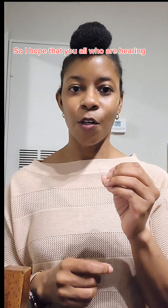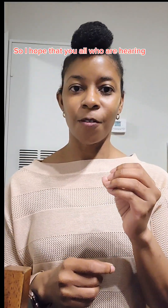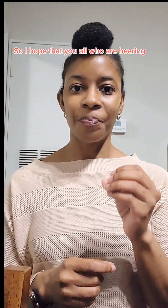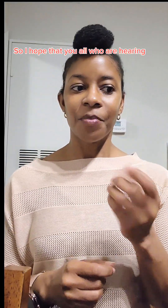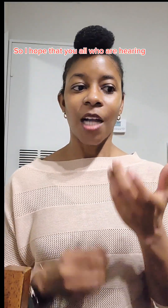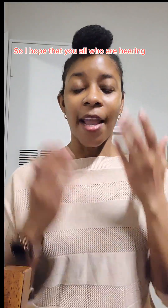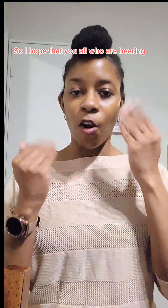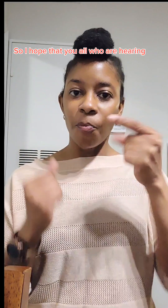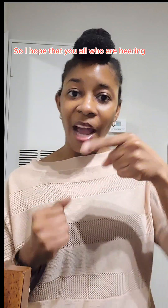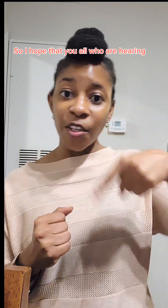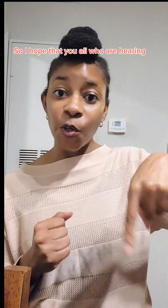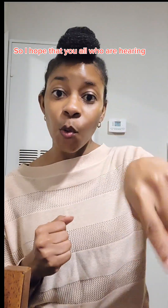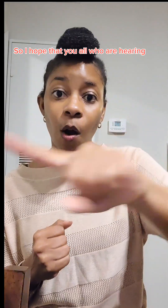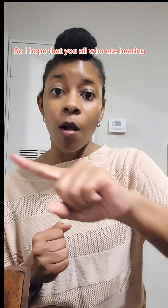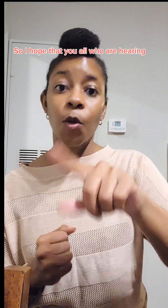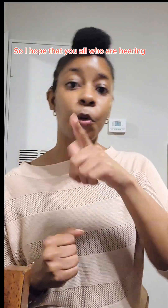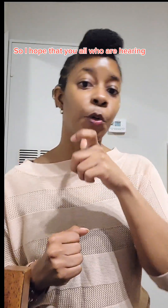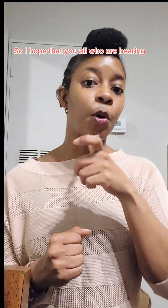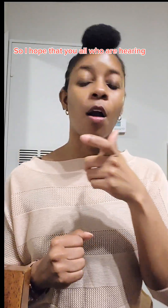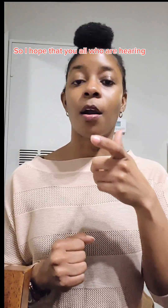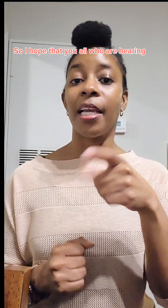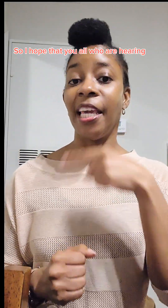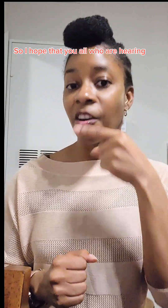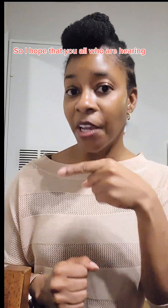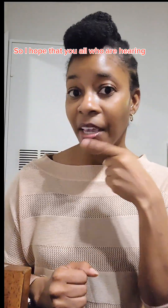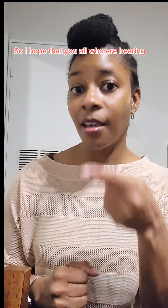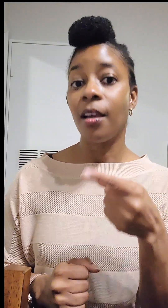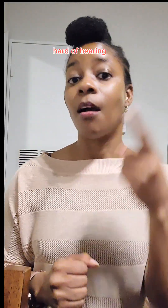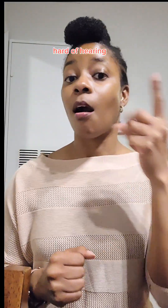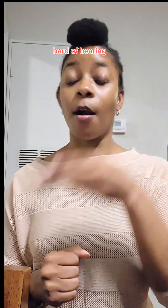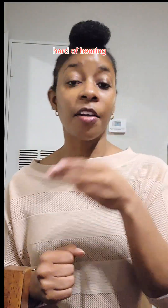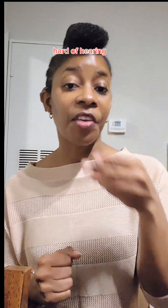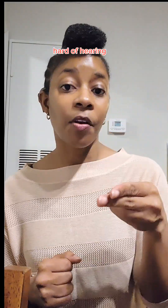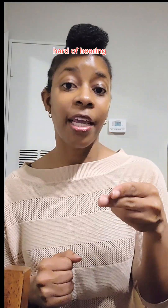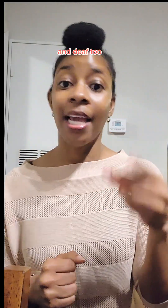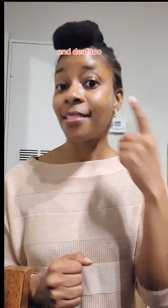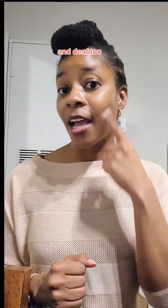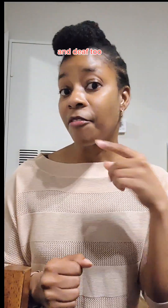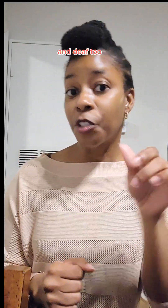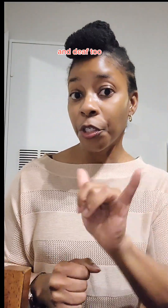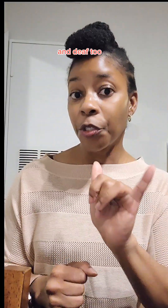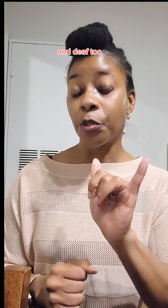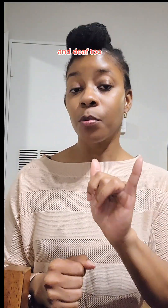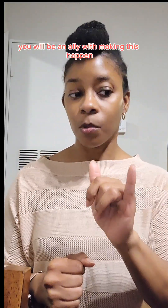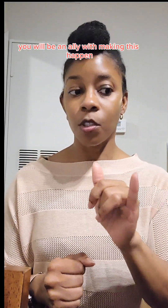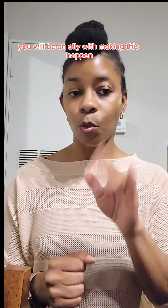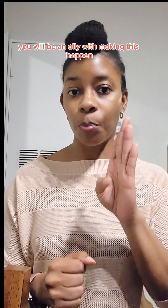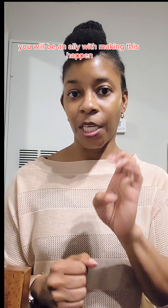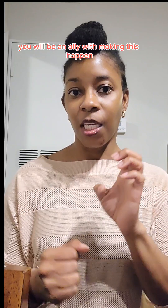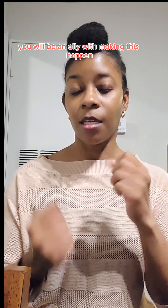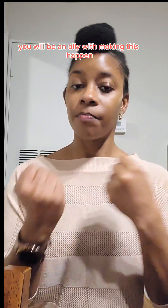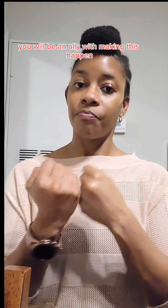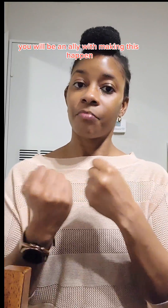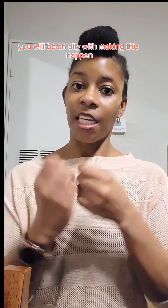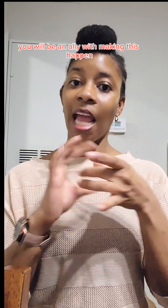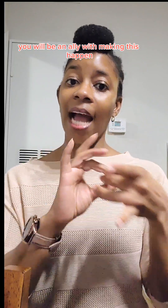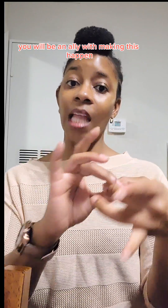So I hope that you all who are hearing, hard of hearing, and deaf too, you will be an